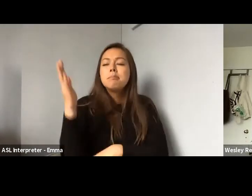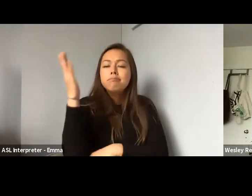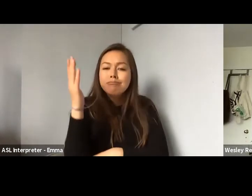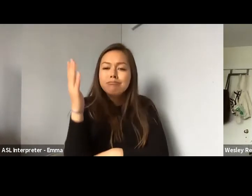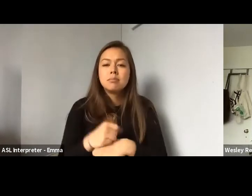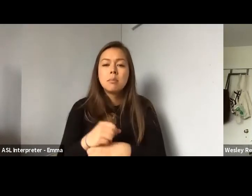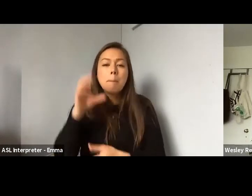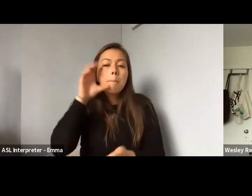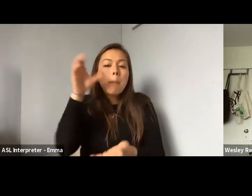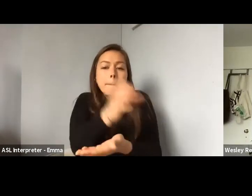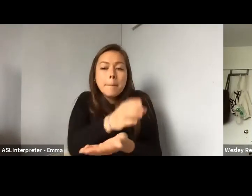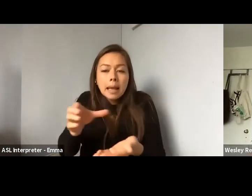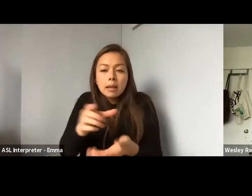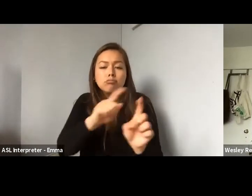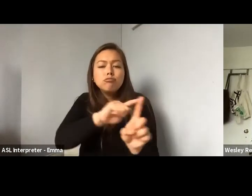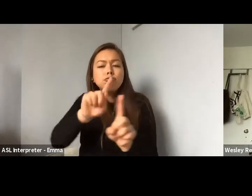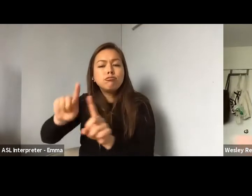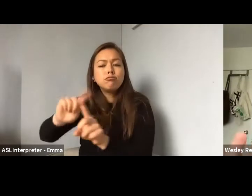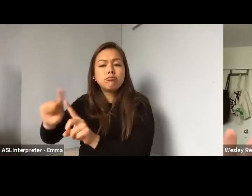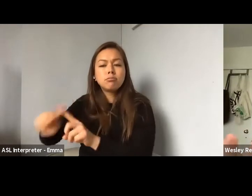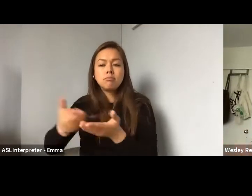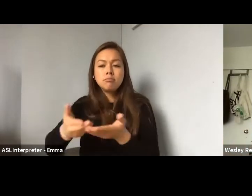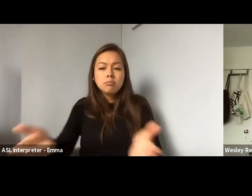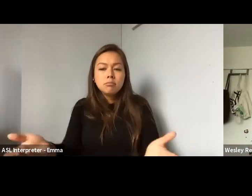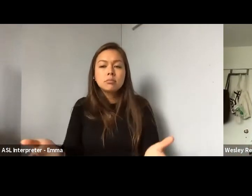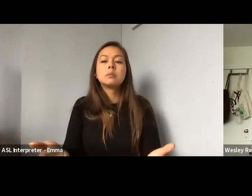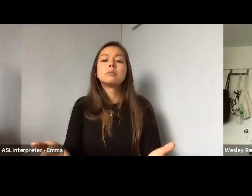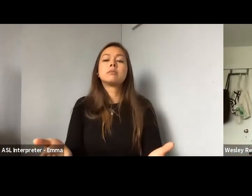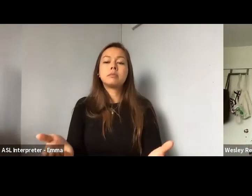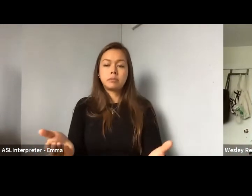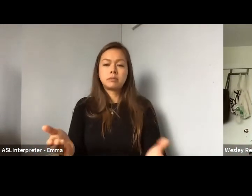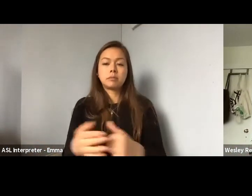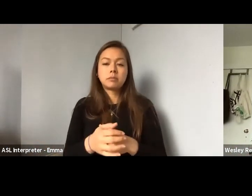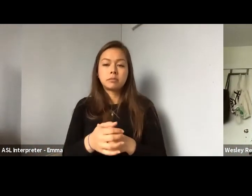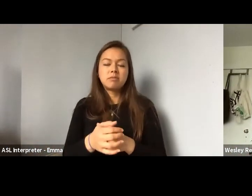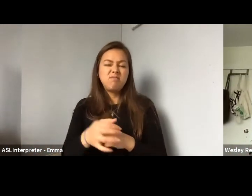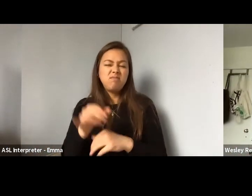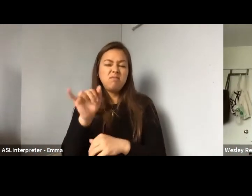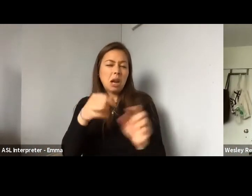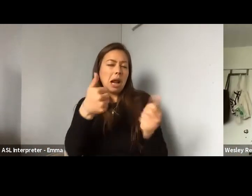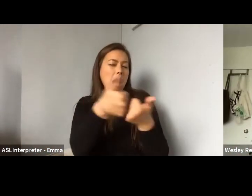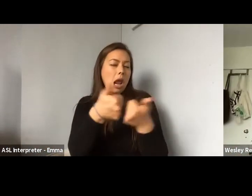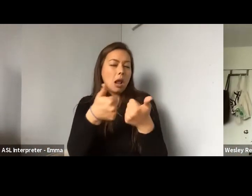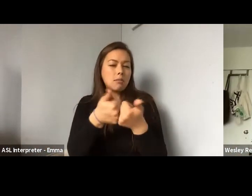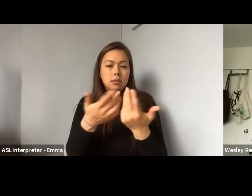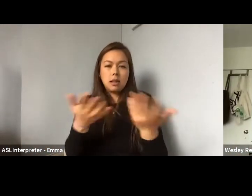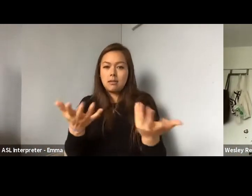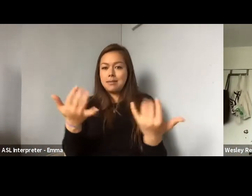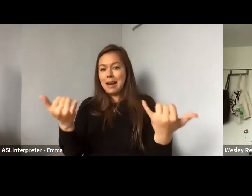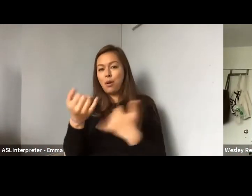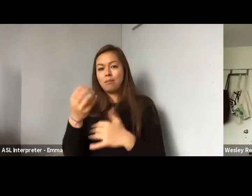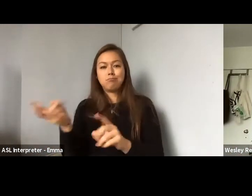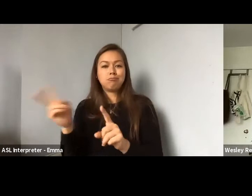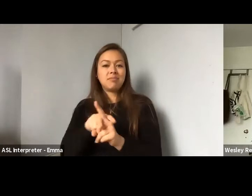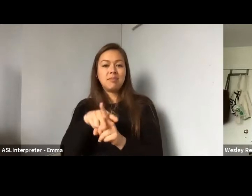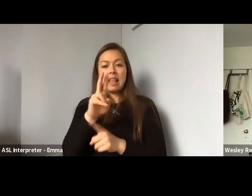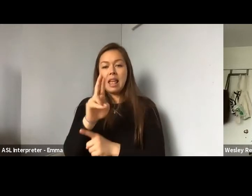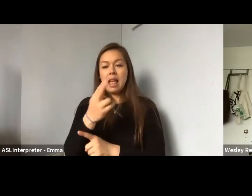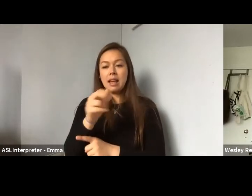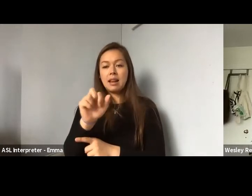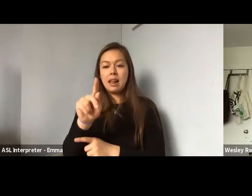and remote meetings and hackathons and games. So as I mentioned, we spent the first day